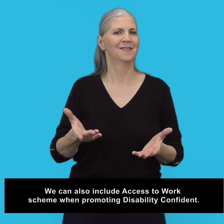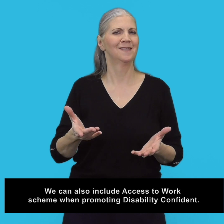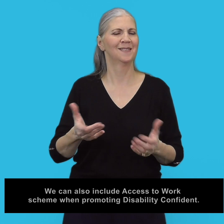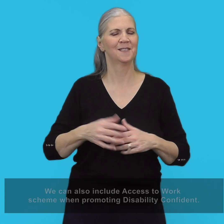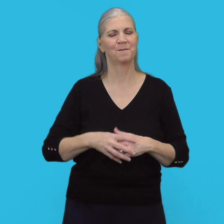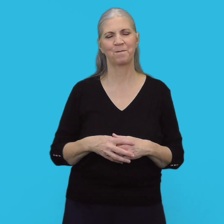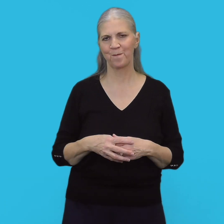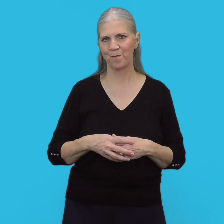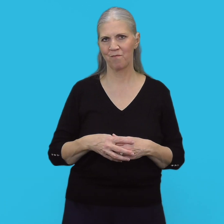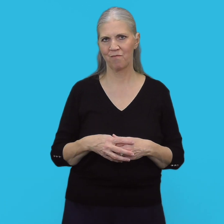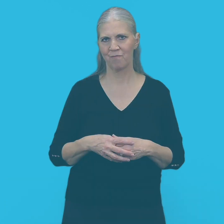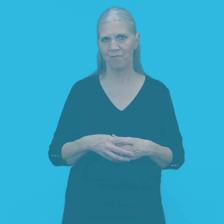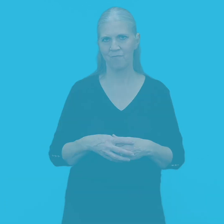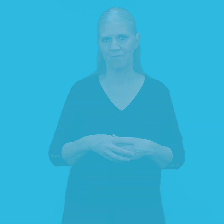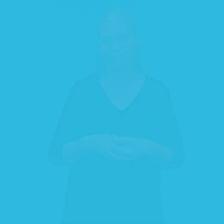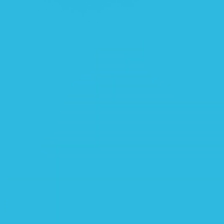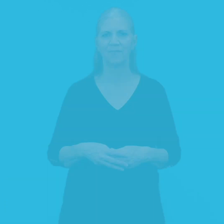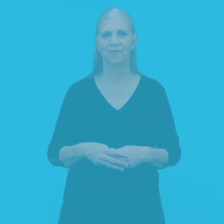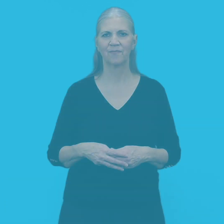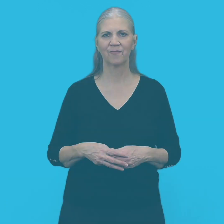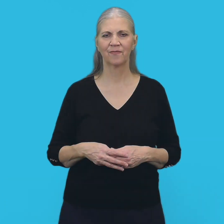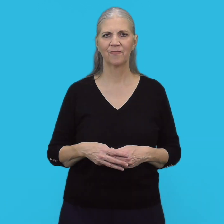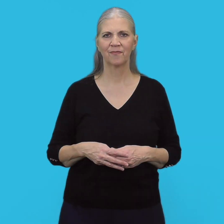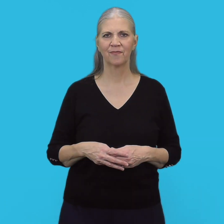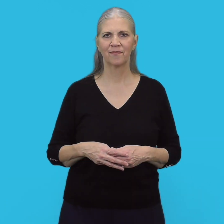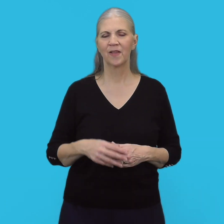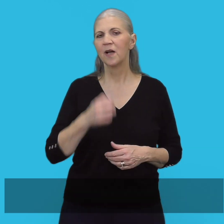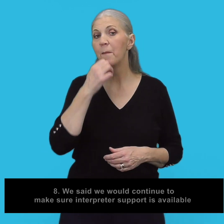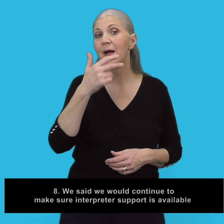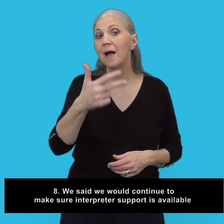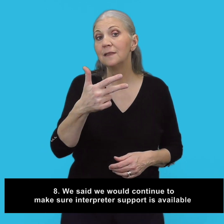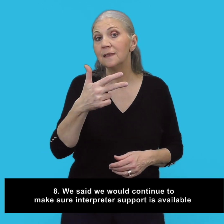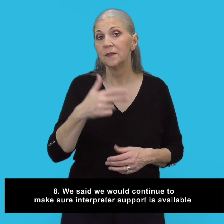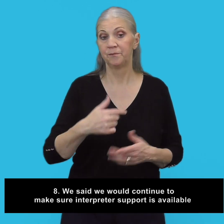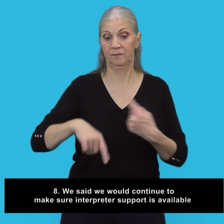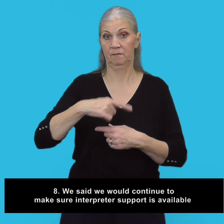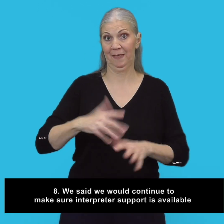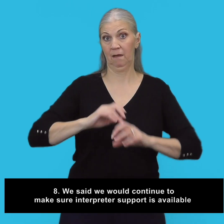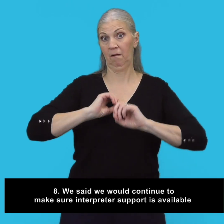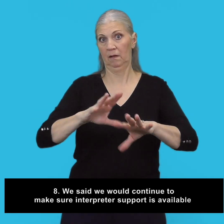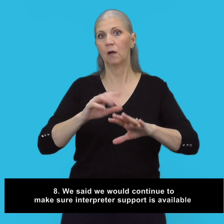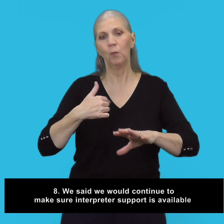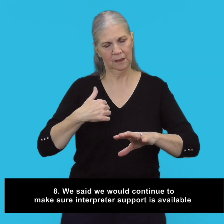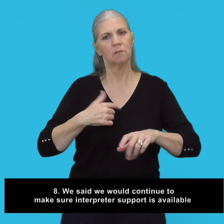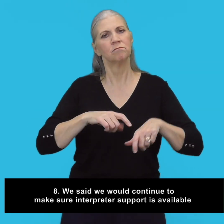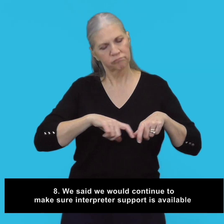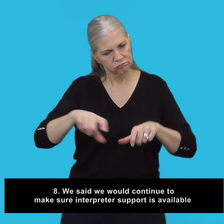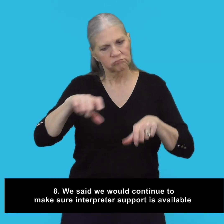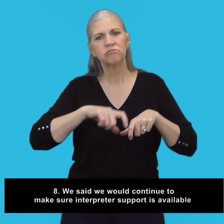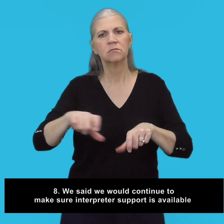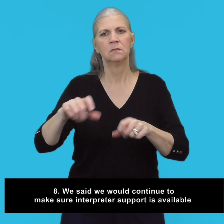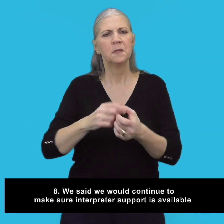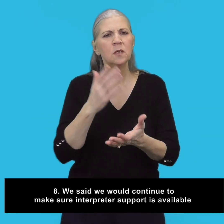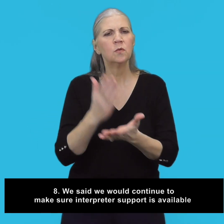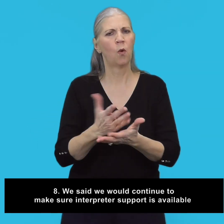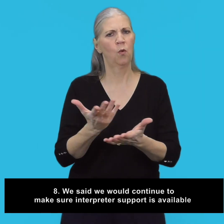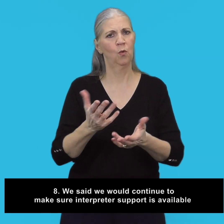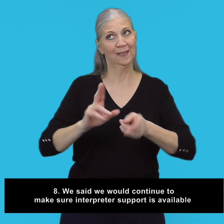Number 8. We said we would continue to make sure